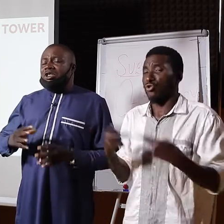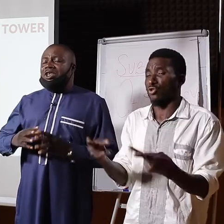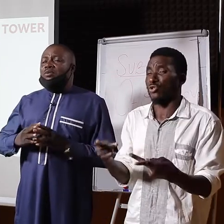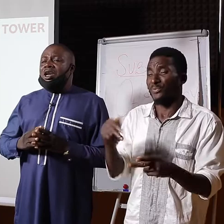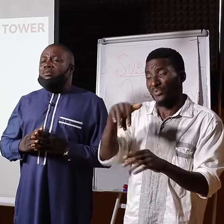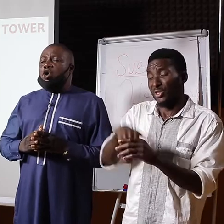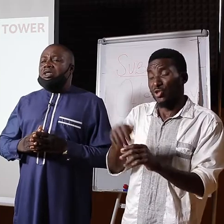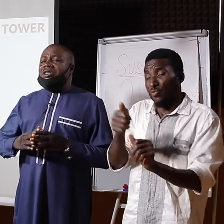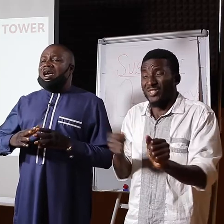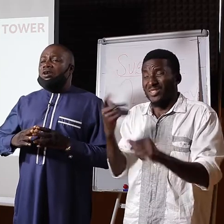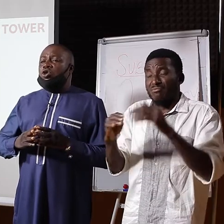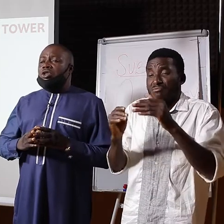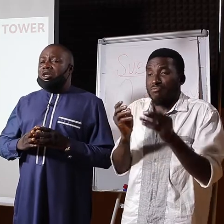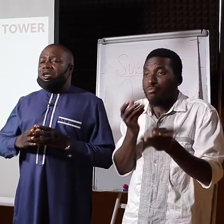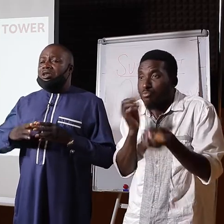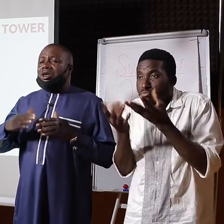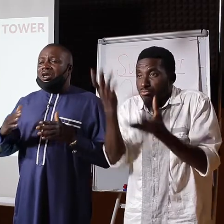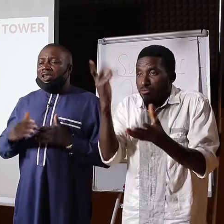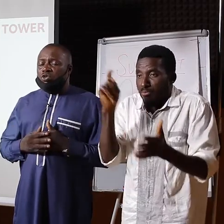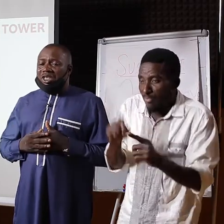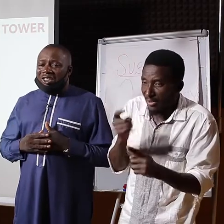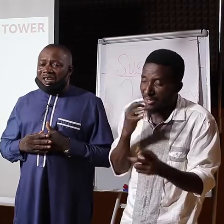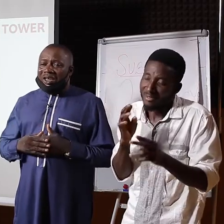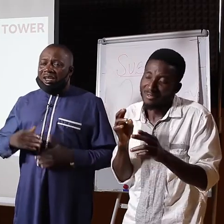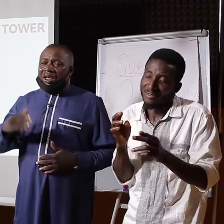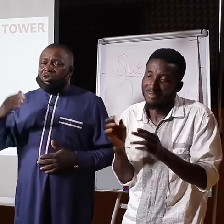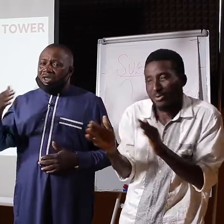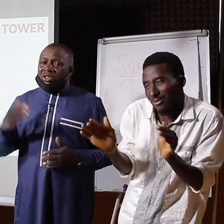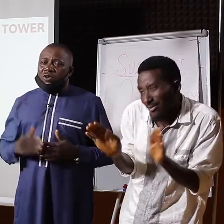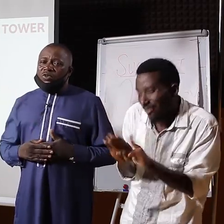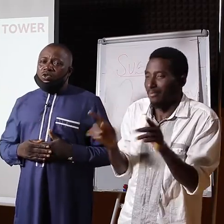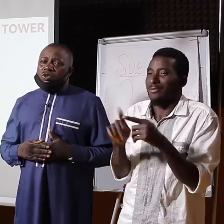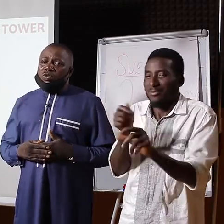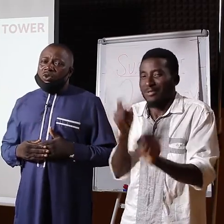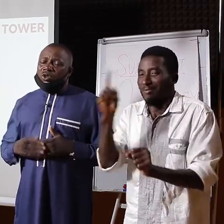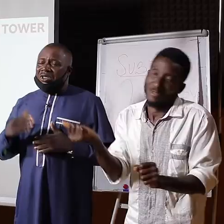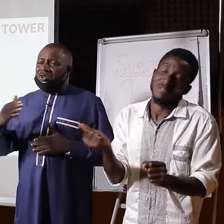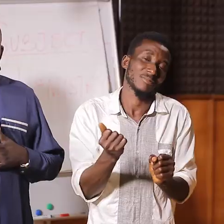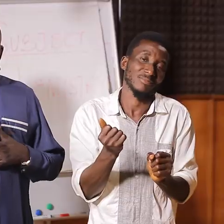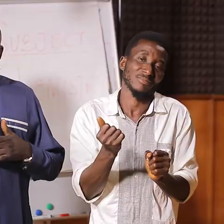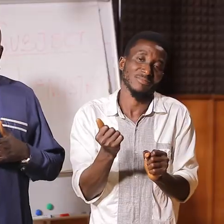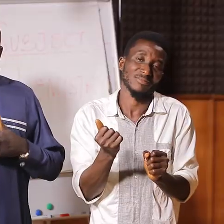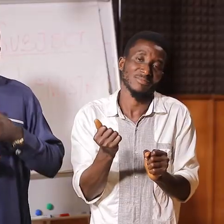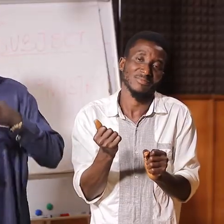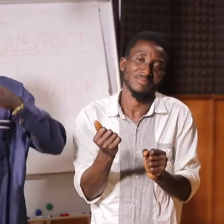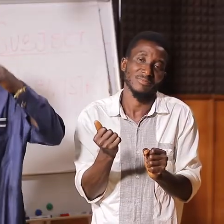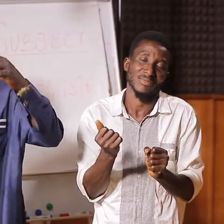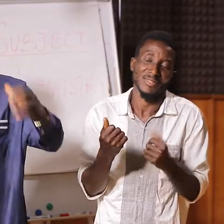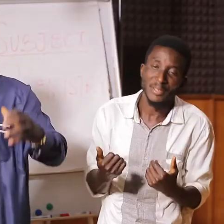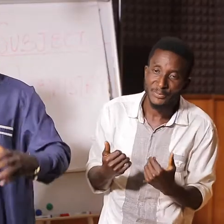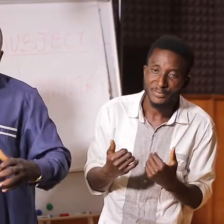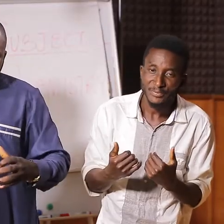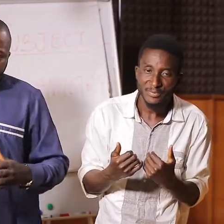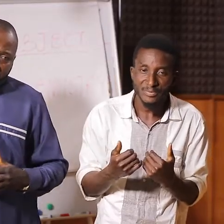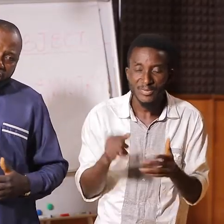in which the boiling points are closely related to each other. Don't get confused. Don't get yourself confused with the